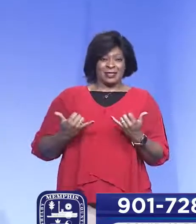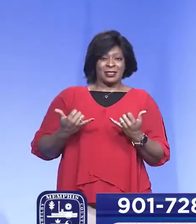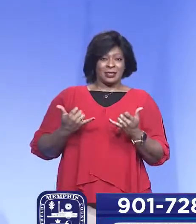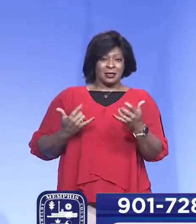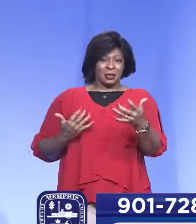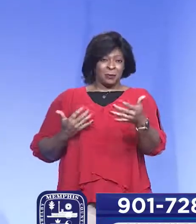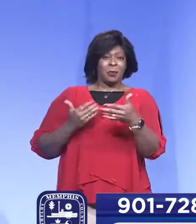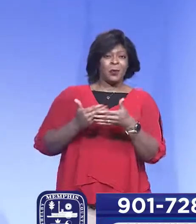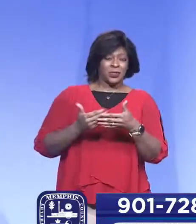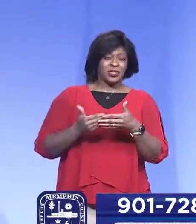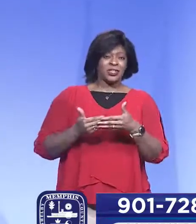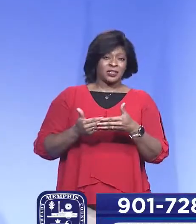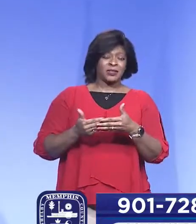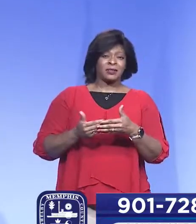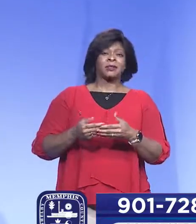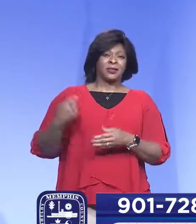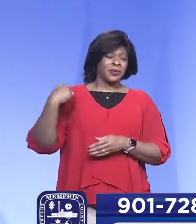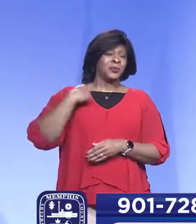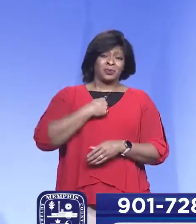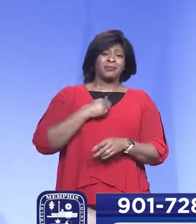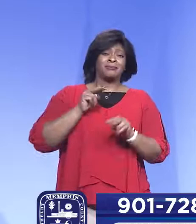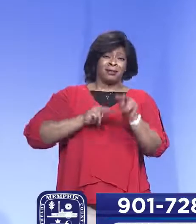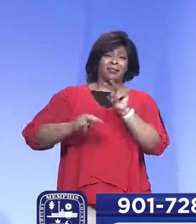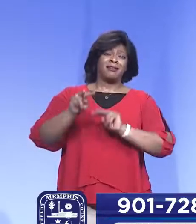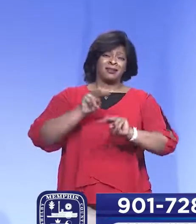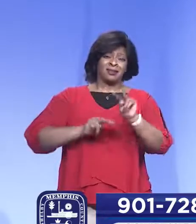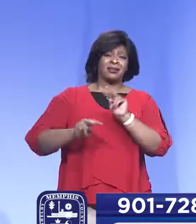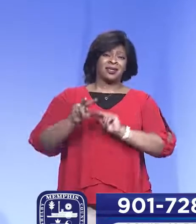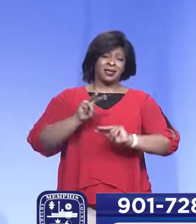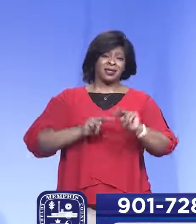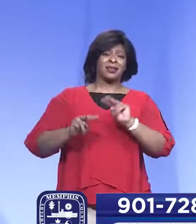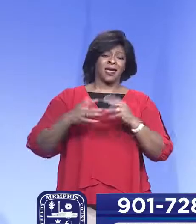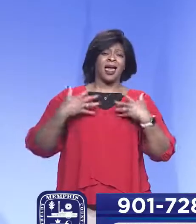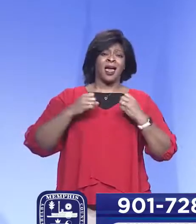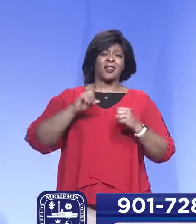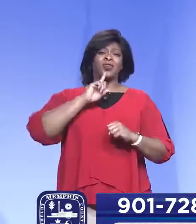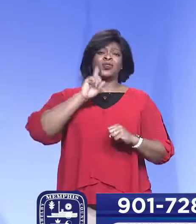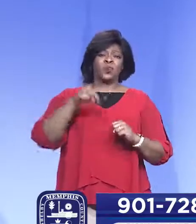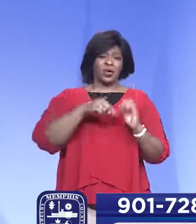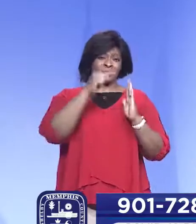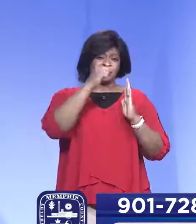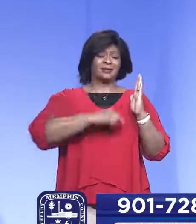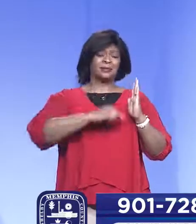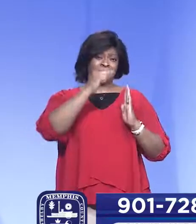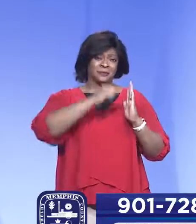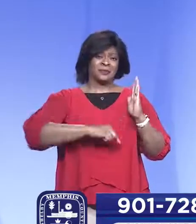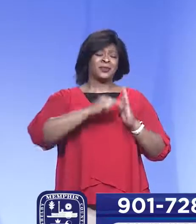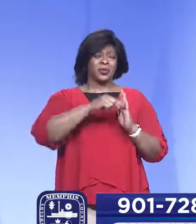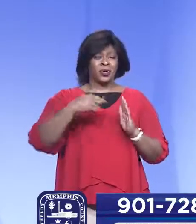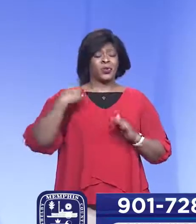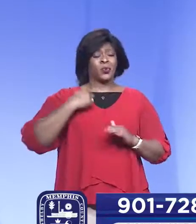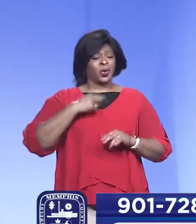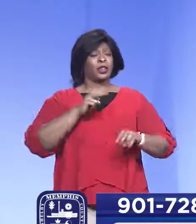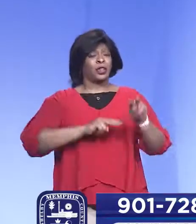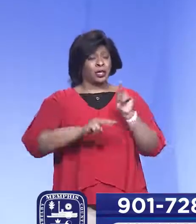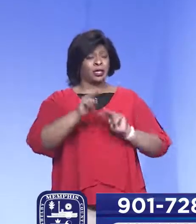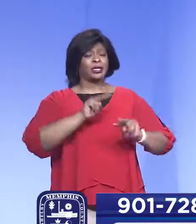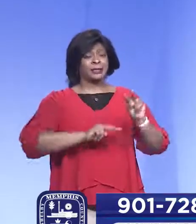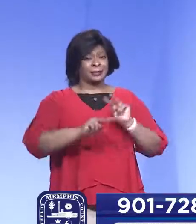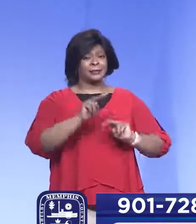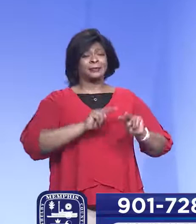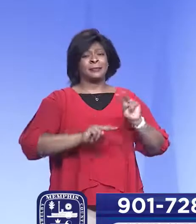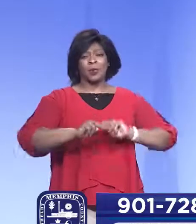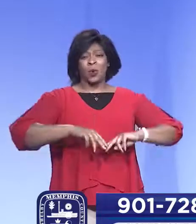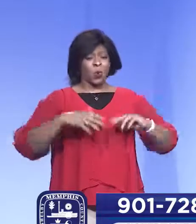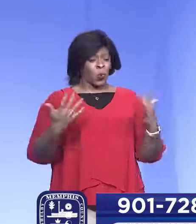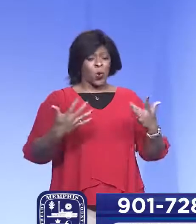approach, we are looking at the Health Directive, and we are looking at